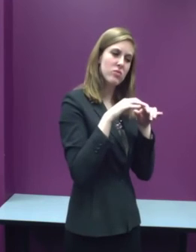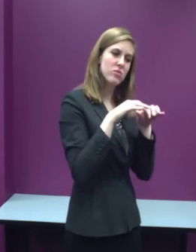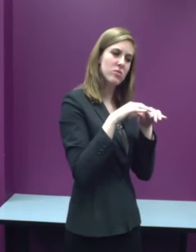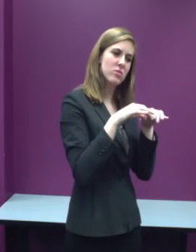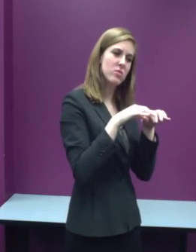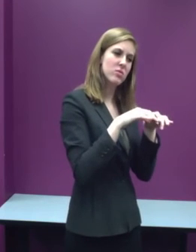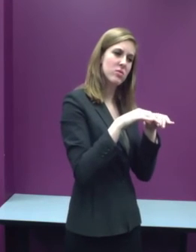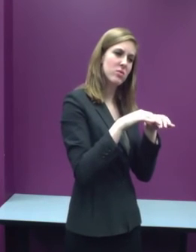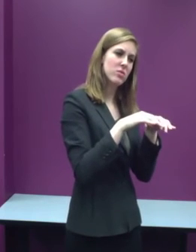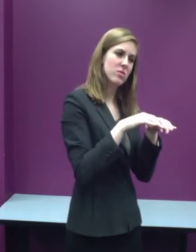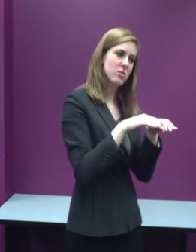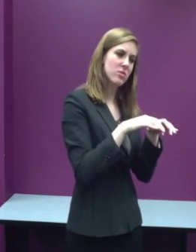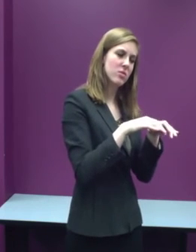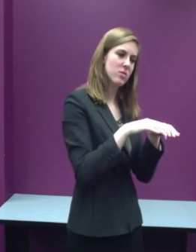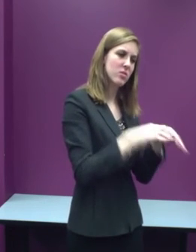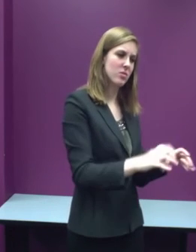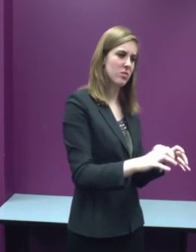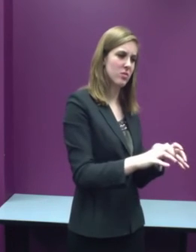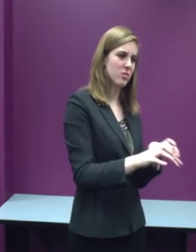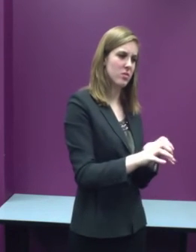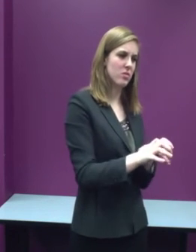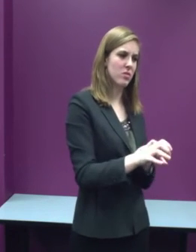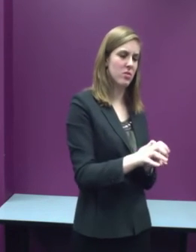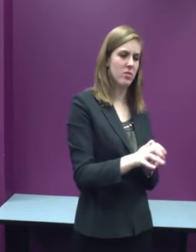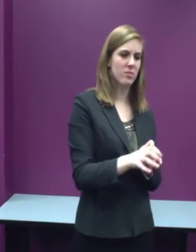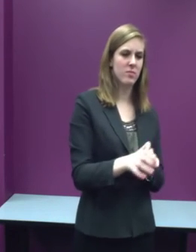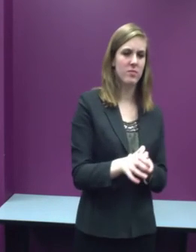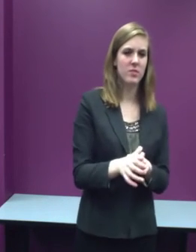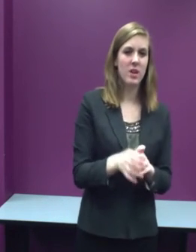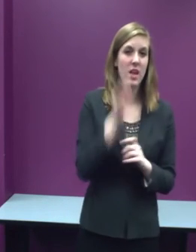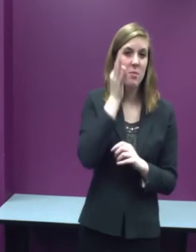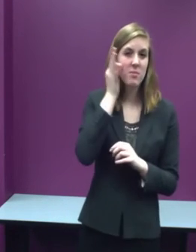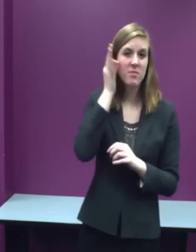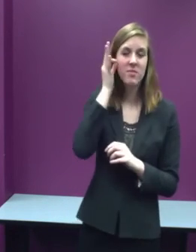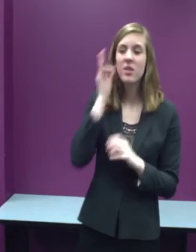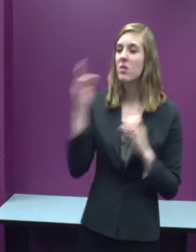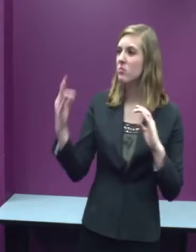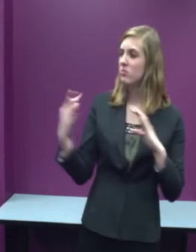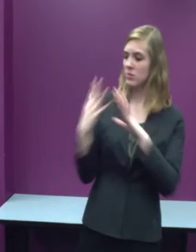might have been killed, but for an old woman named Wat Kuwais, who pleaded for their lives.